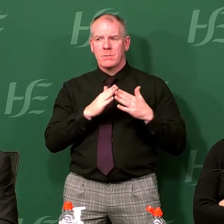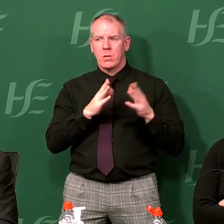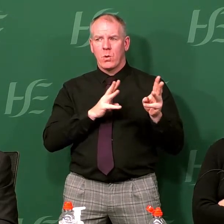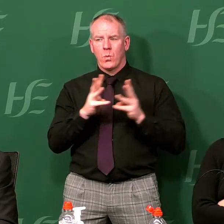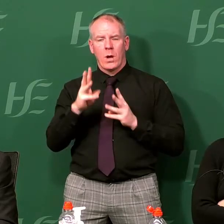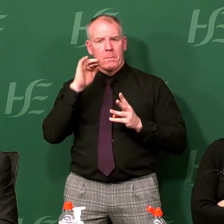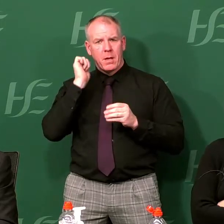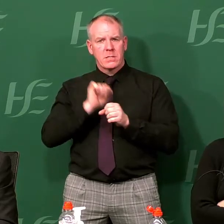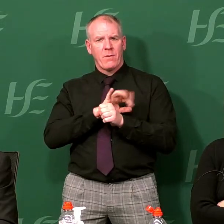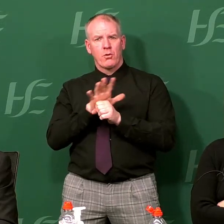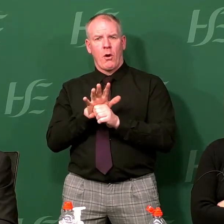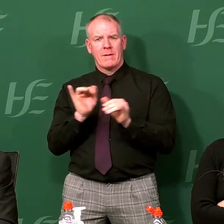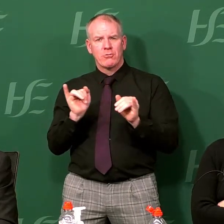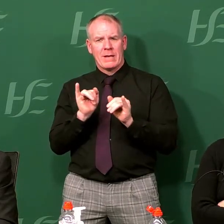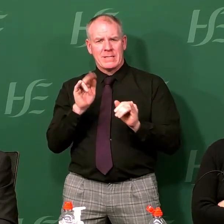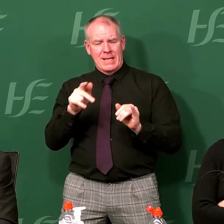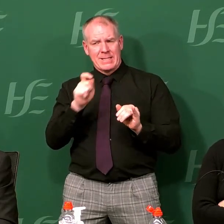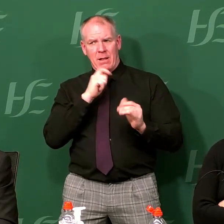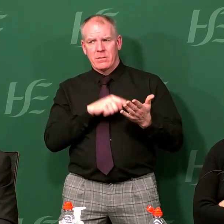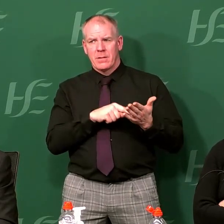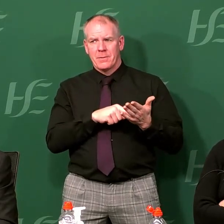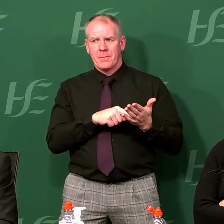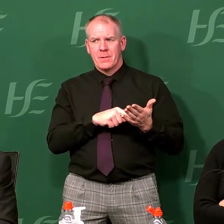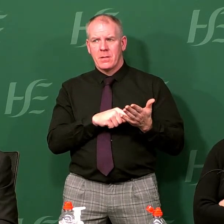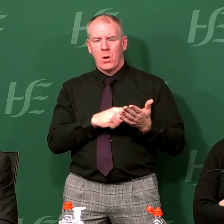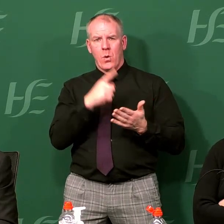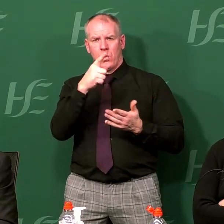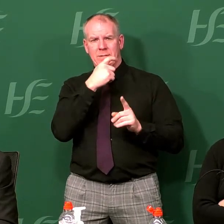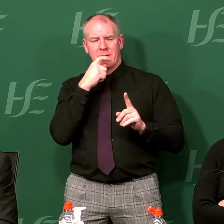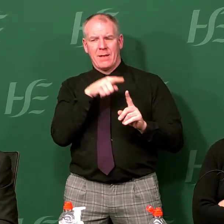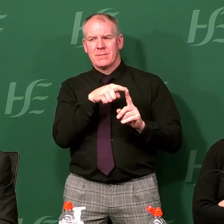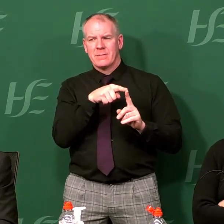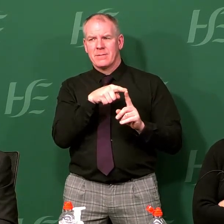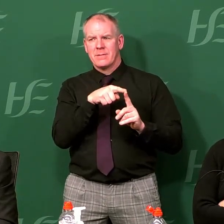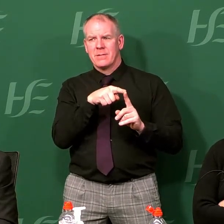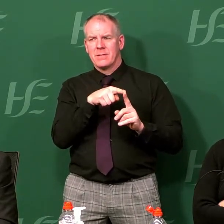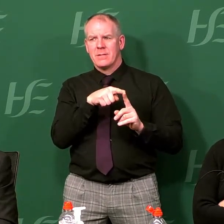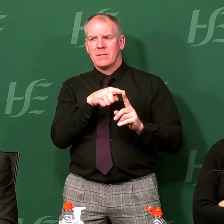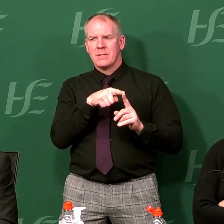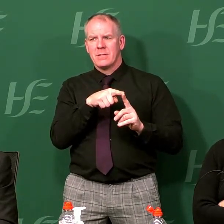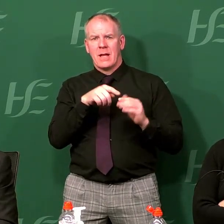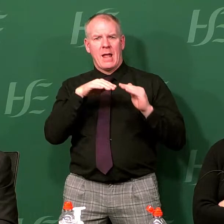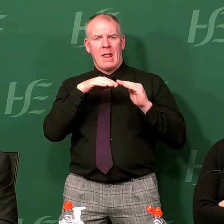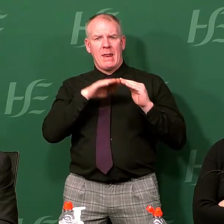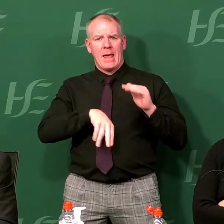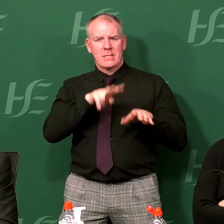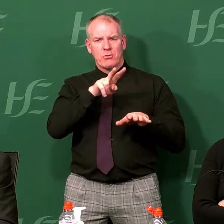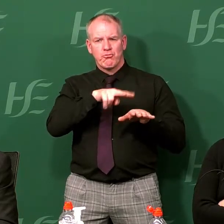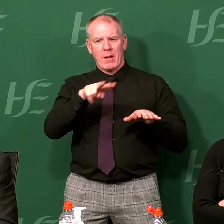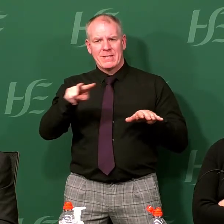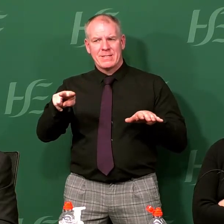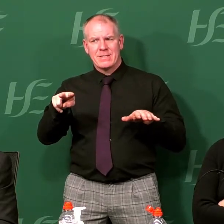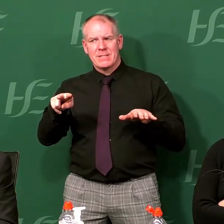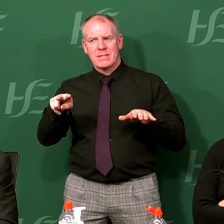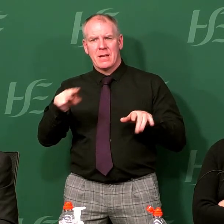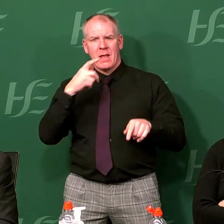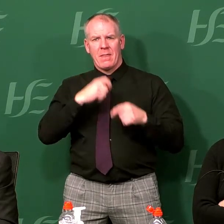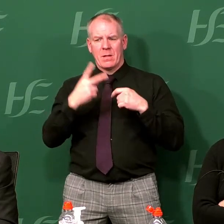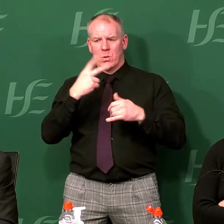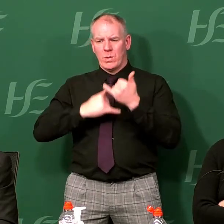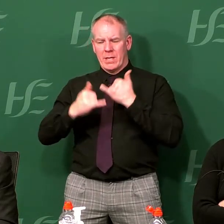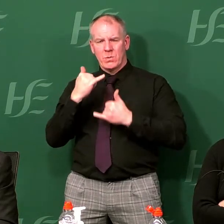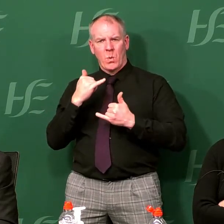the COVID crisis. I mean, on one reading of the slides that you give there are fewer trolleys than 2 years